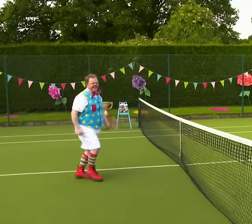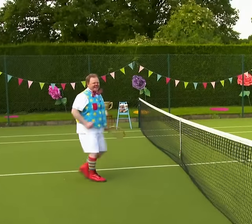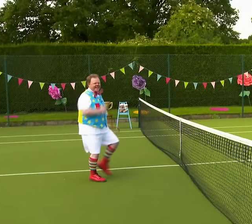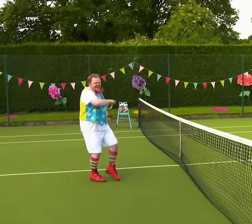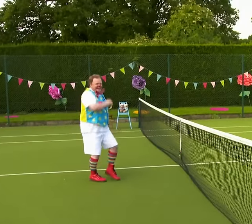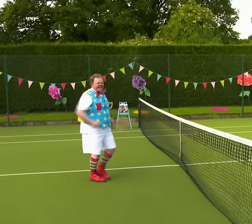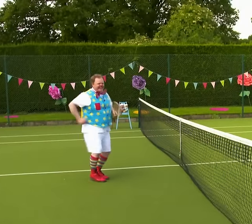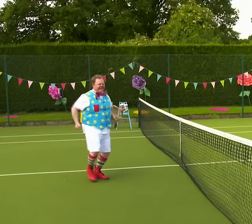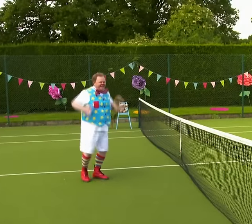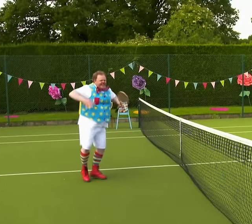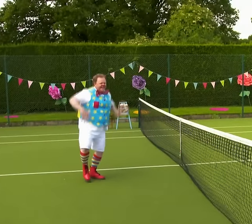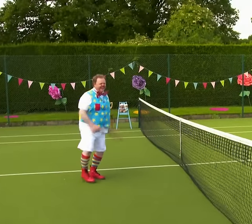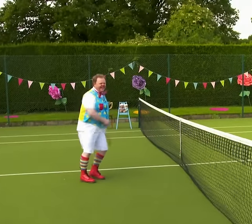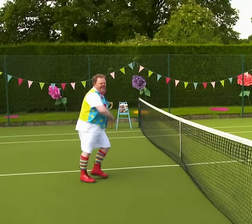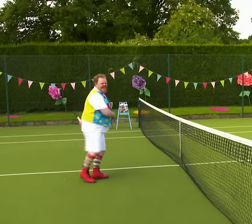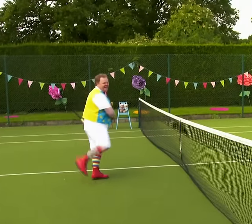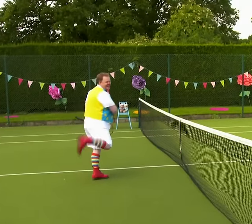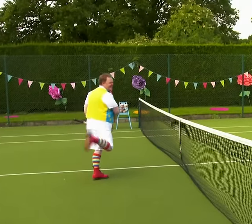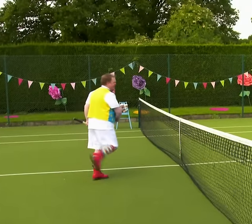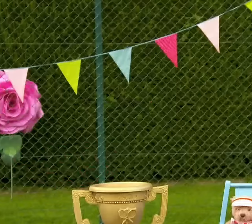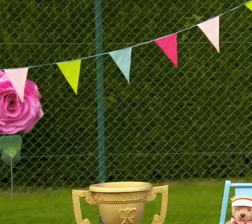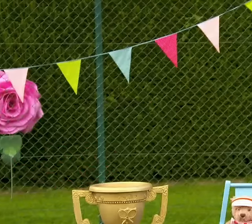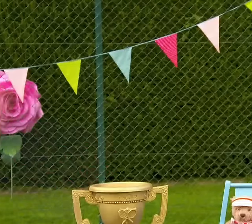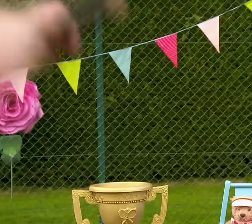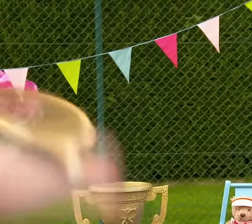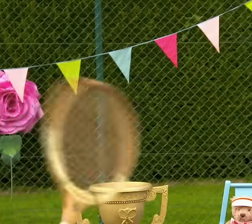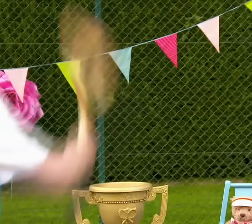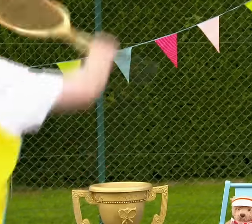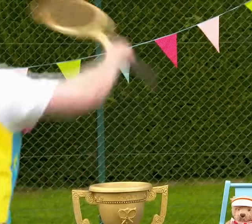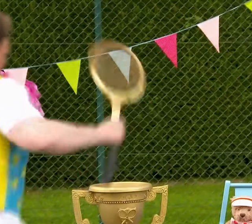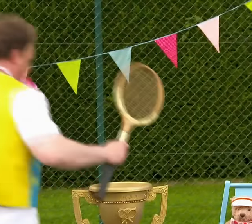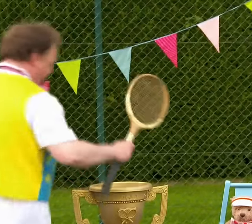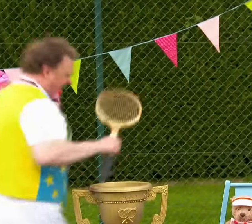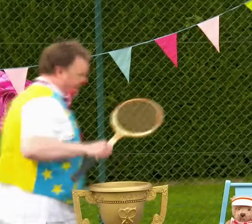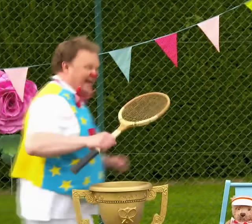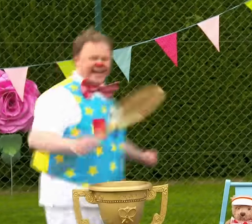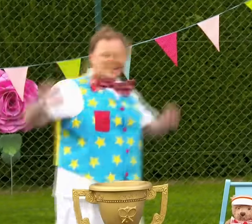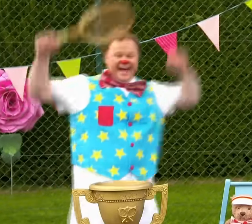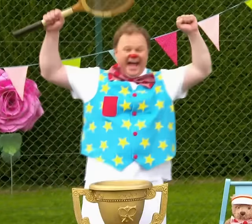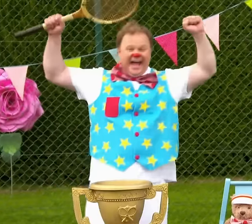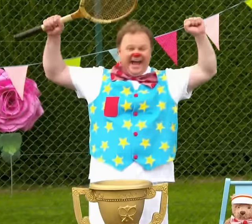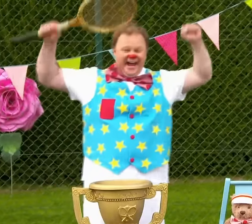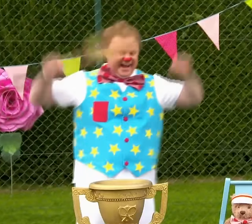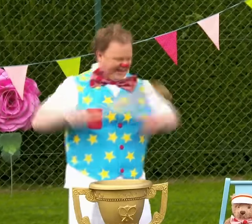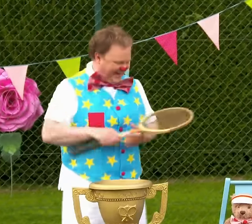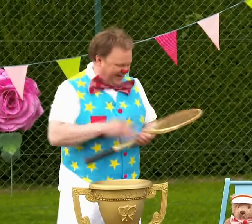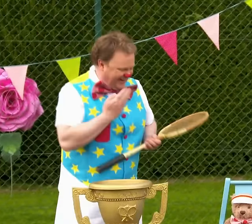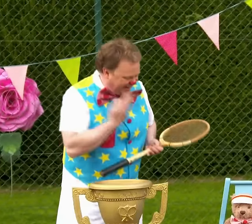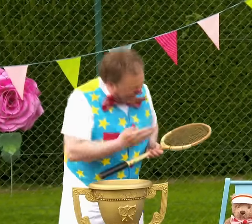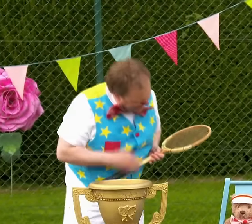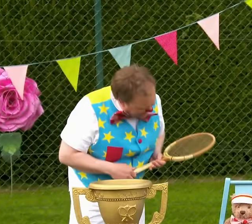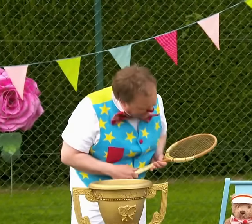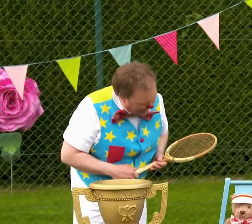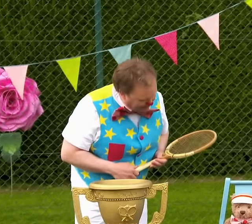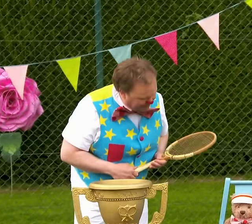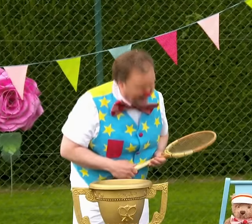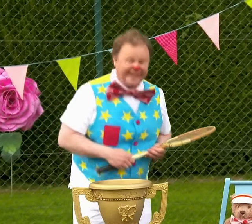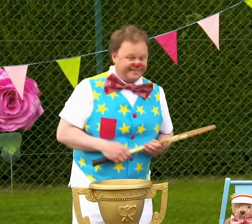to collect your trophy, Mr. Tumble. Woohoo! Yay! Oh, thank you, Umpire